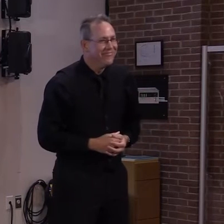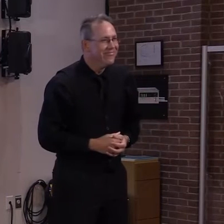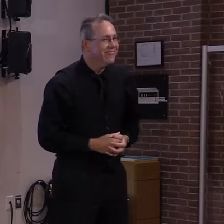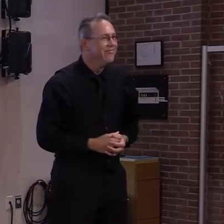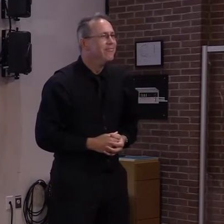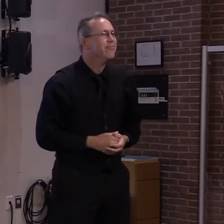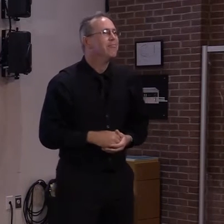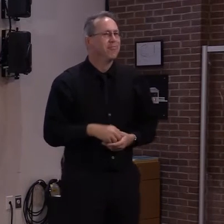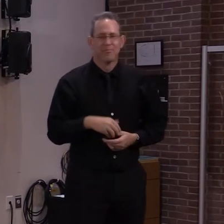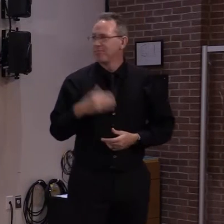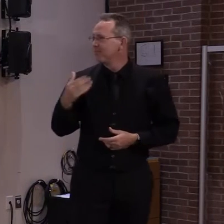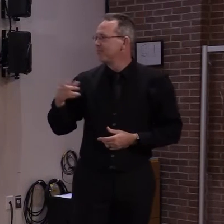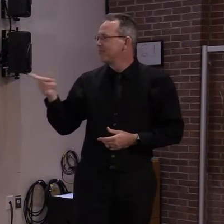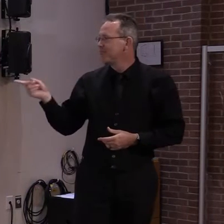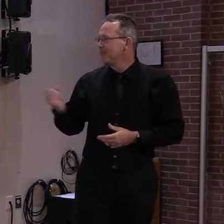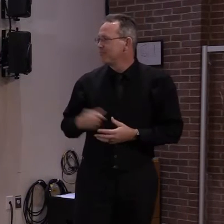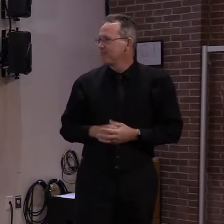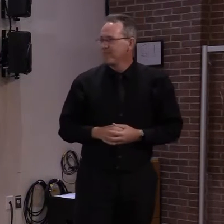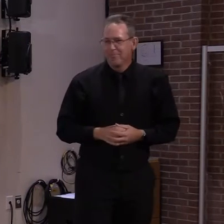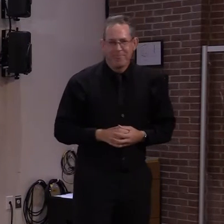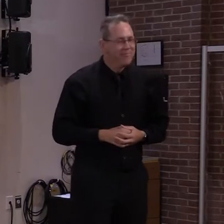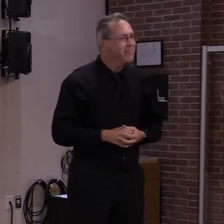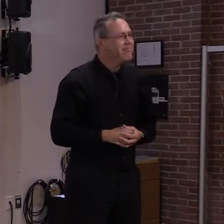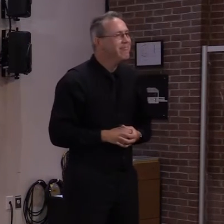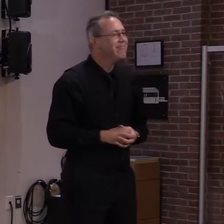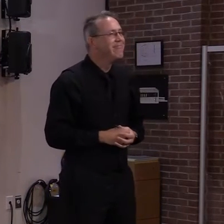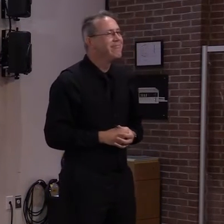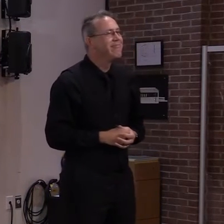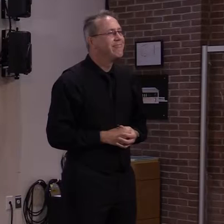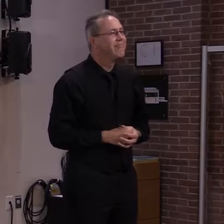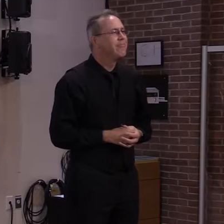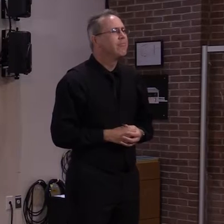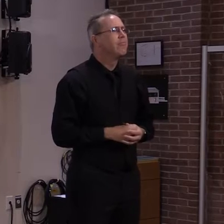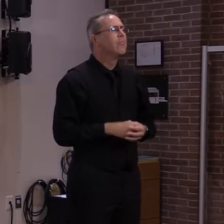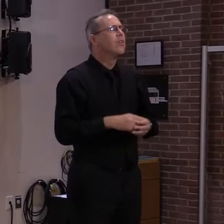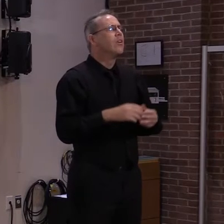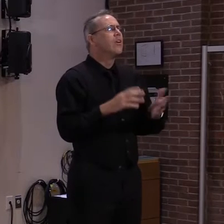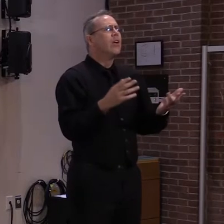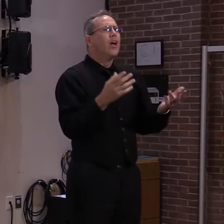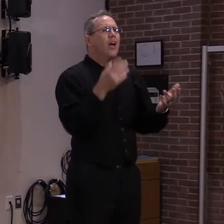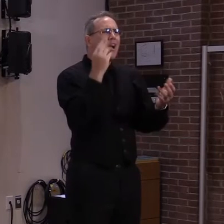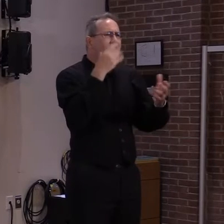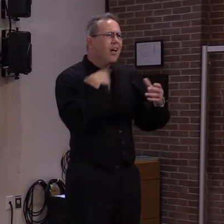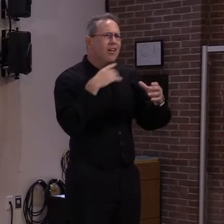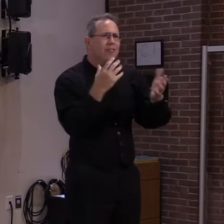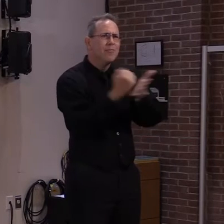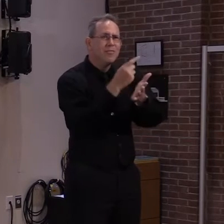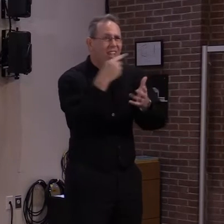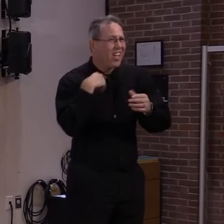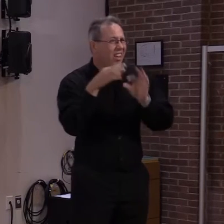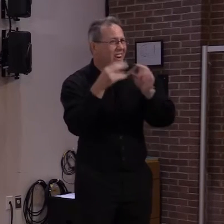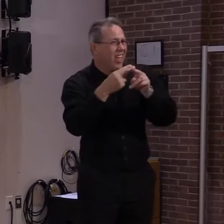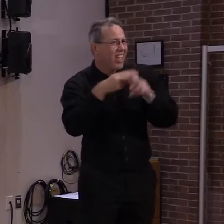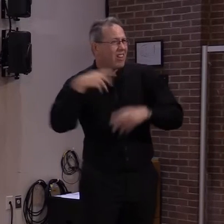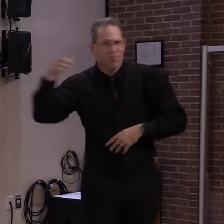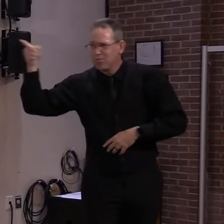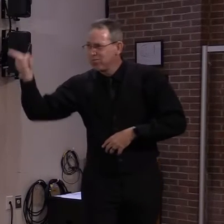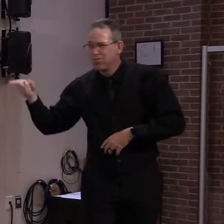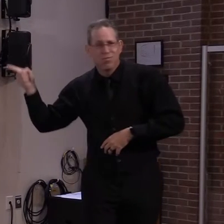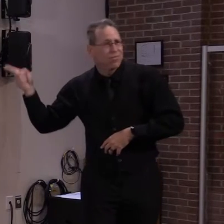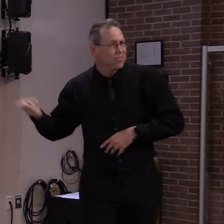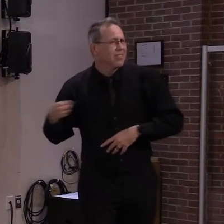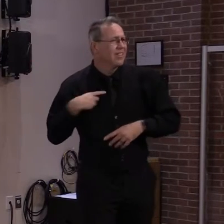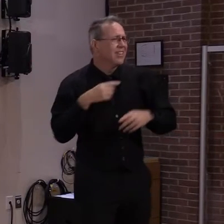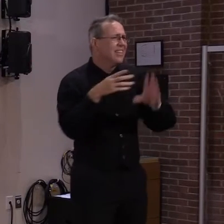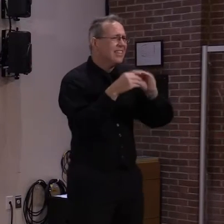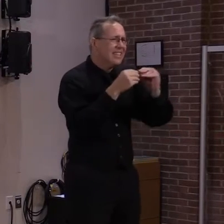these opportunities to become vaccinated. You can find information on all of these COVID vaccination and even the testing